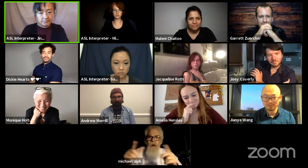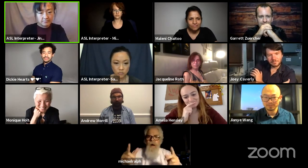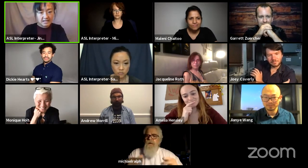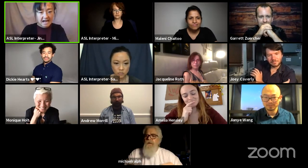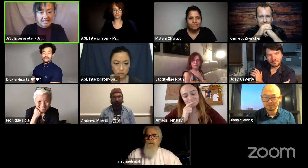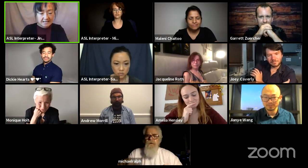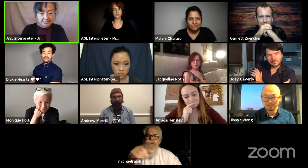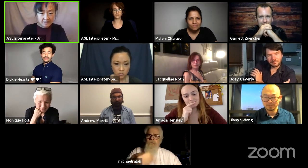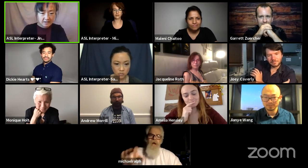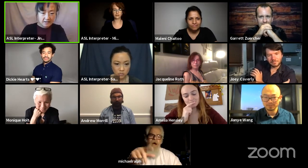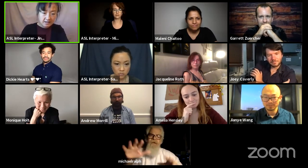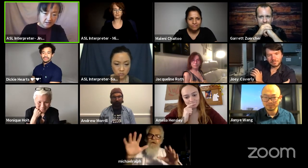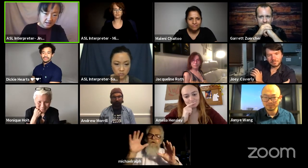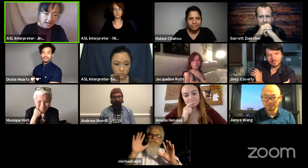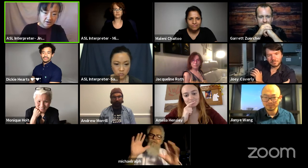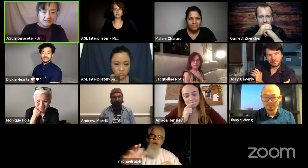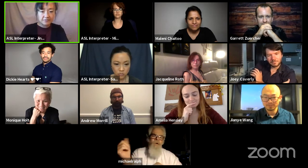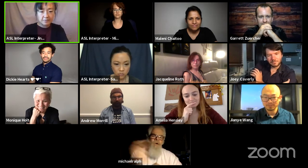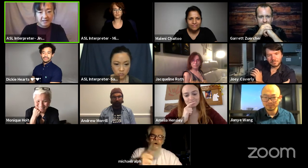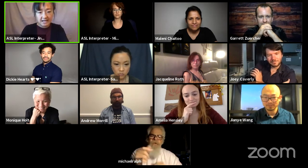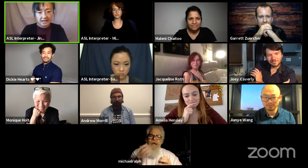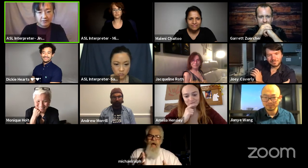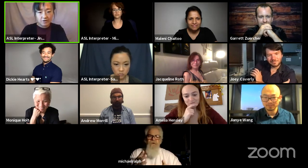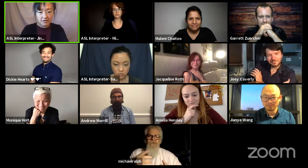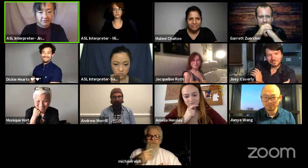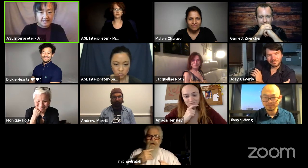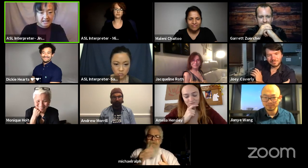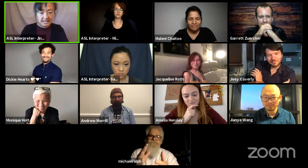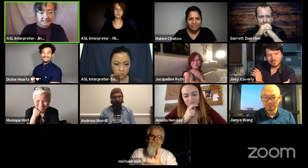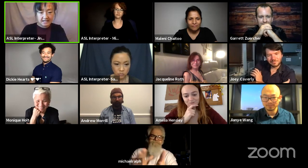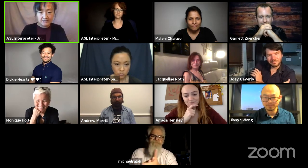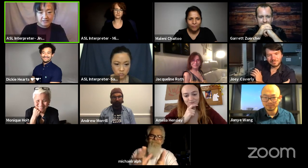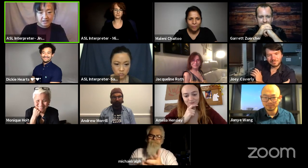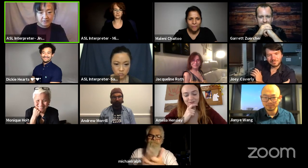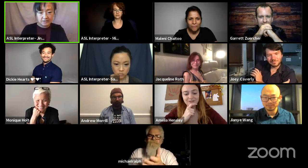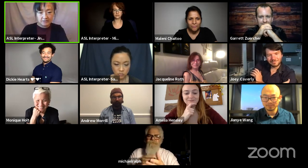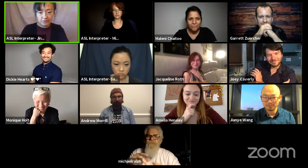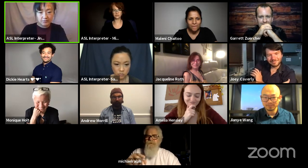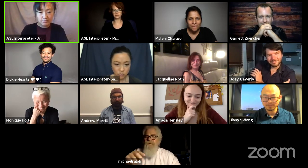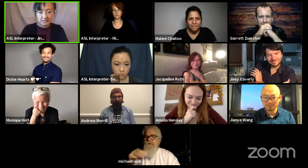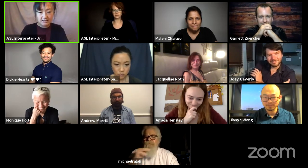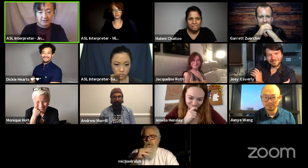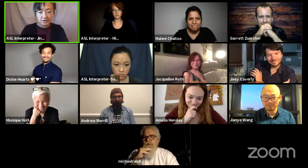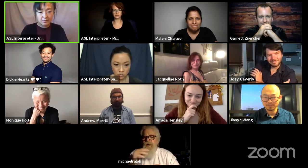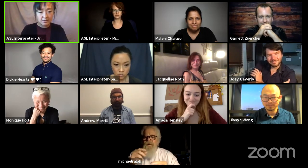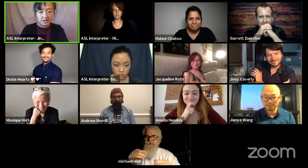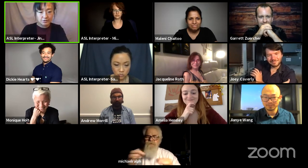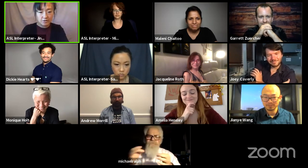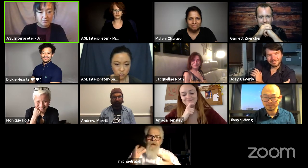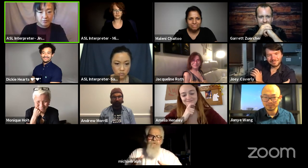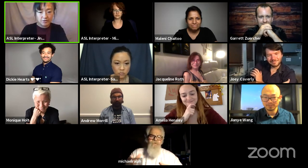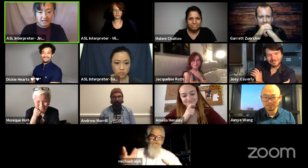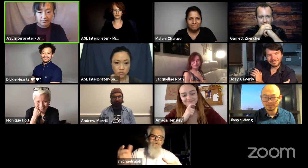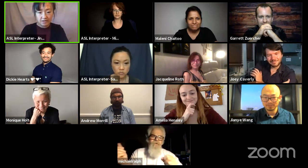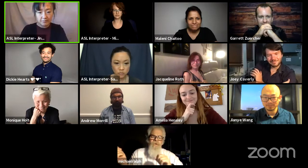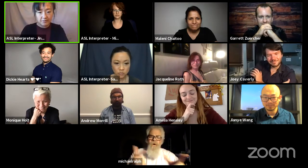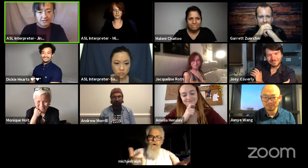The academic areas of the play were all fantastic. I just thought it was really well done. I really applaud you all. Monique, I really applaud you